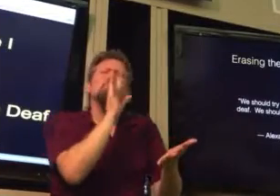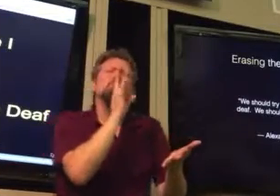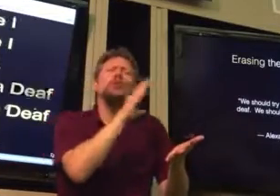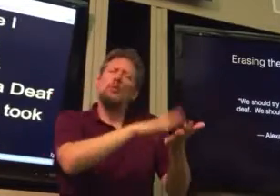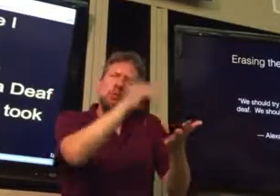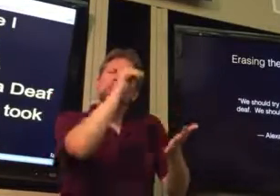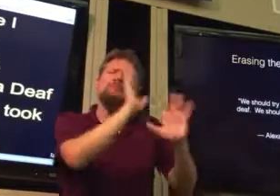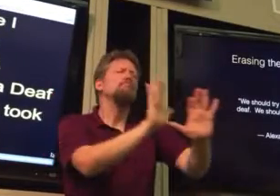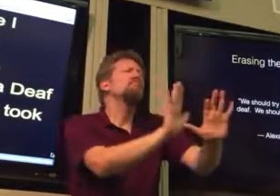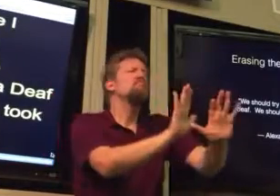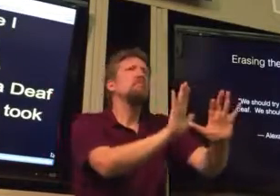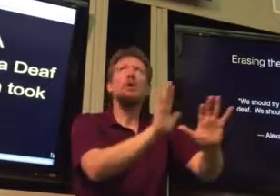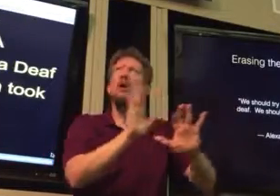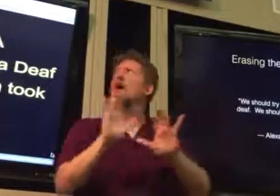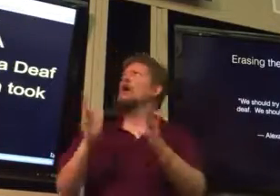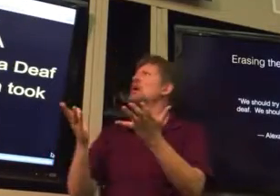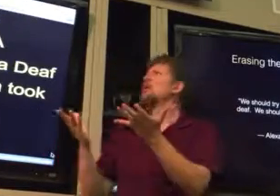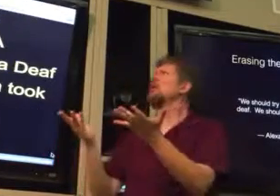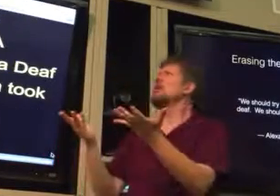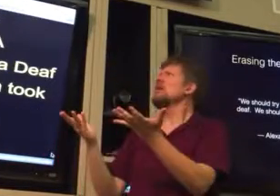advising you to learn how to speak into a spoken language.